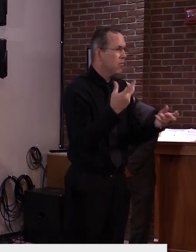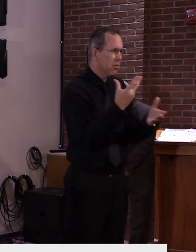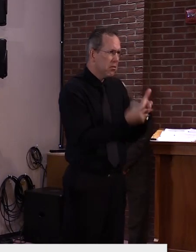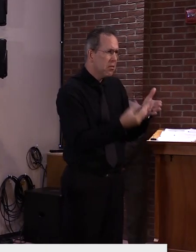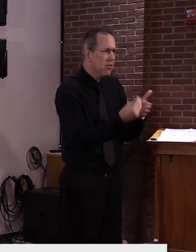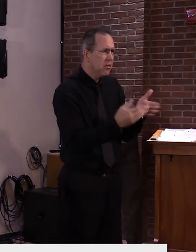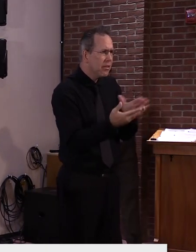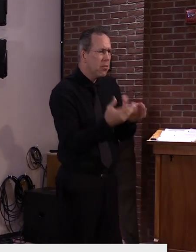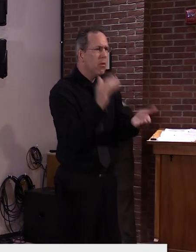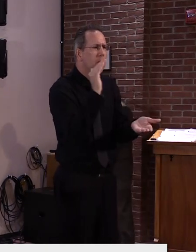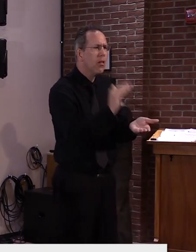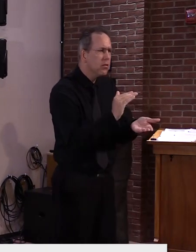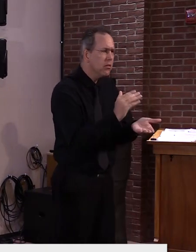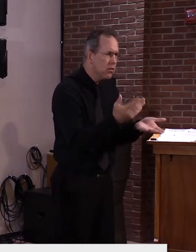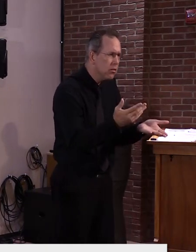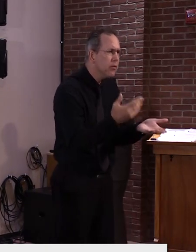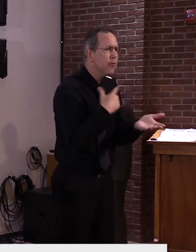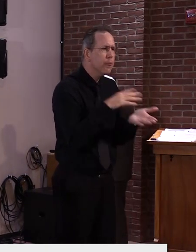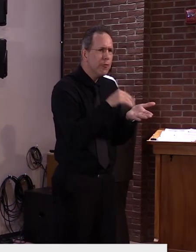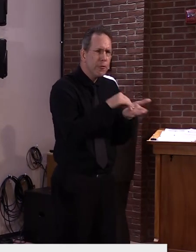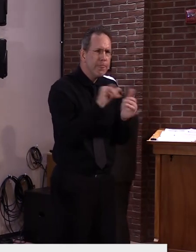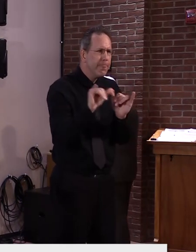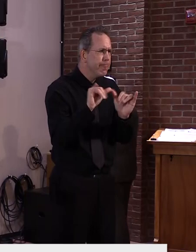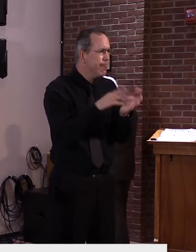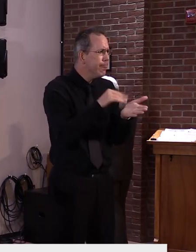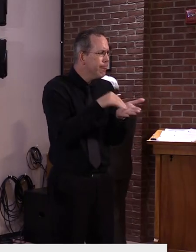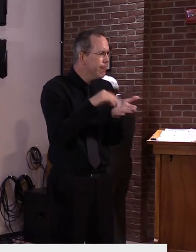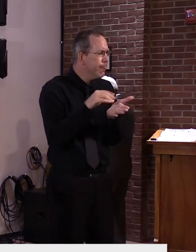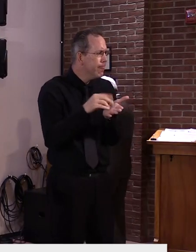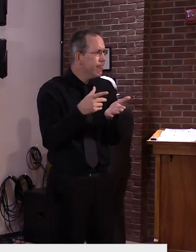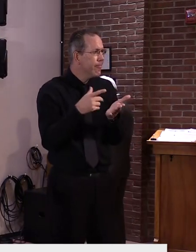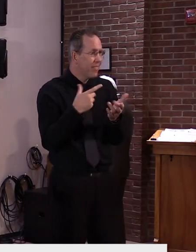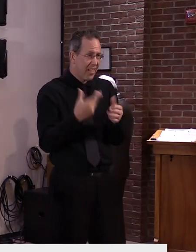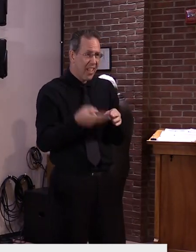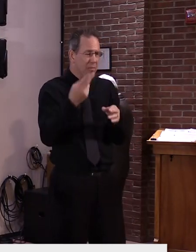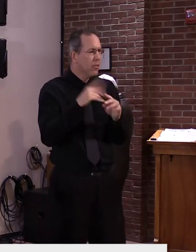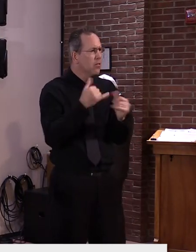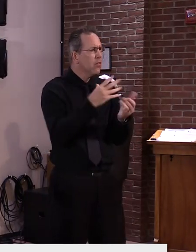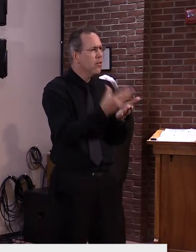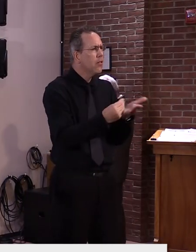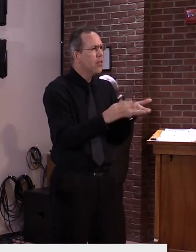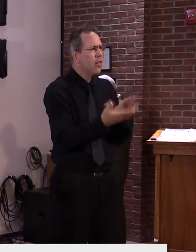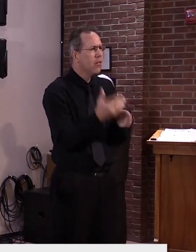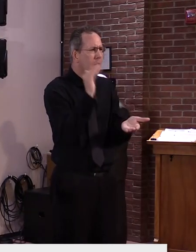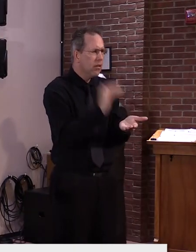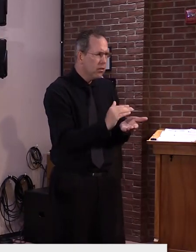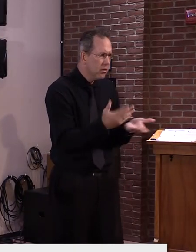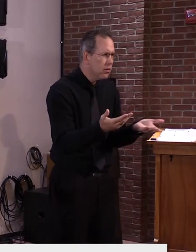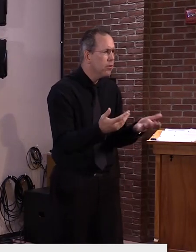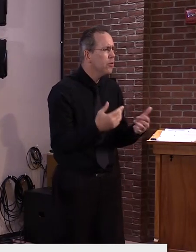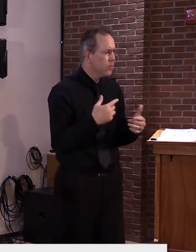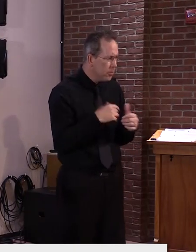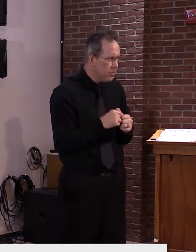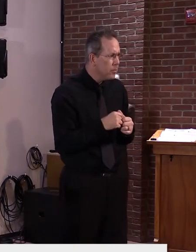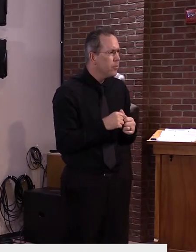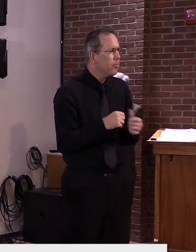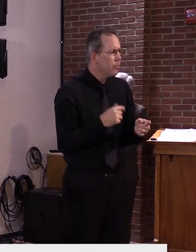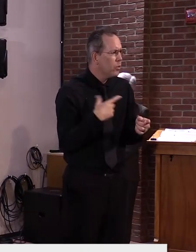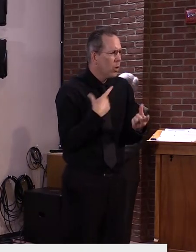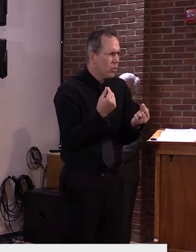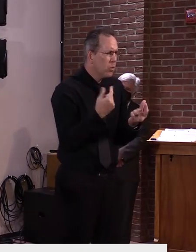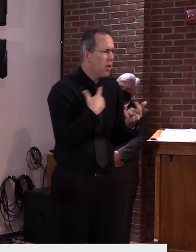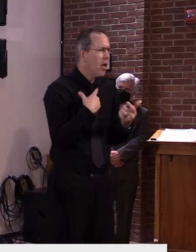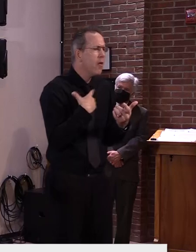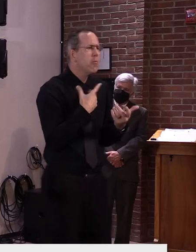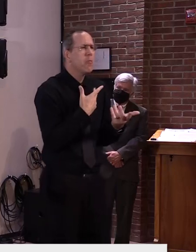So we've learned a lot about protecting the most vulnerable and what we have to do to make sure that happens. But maybe Dr. Levine can elaborate